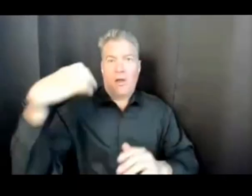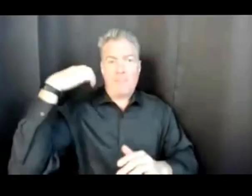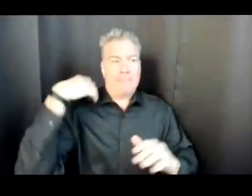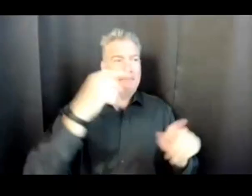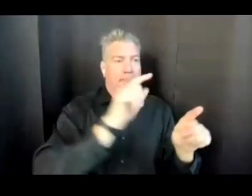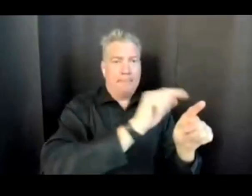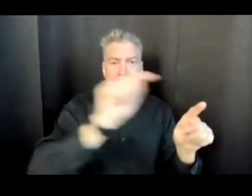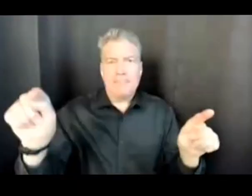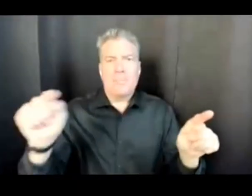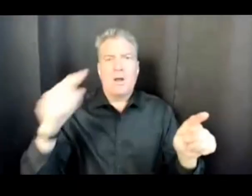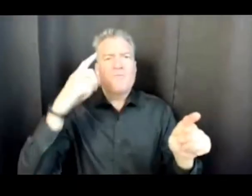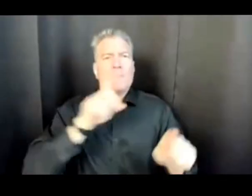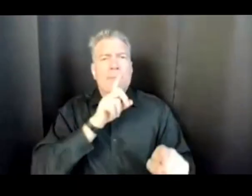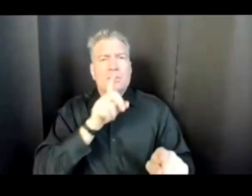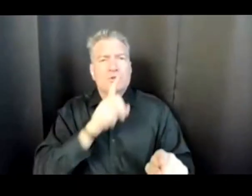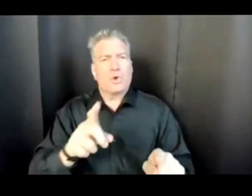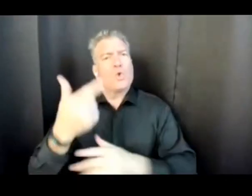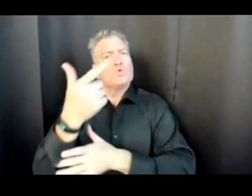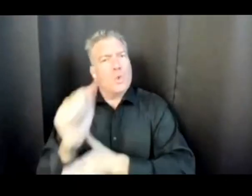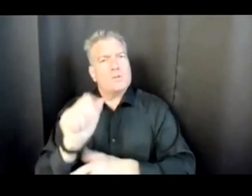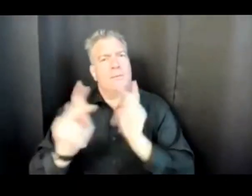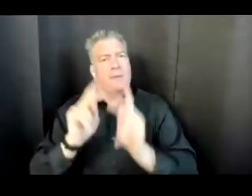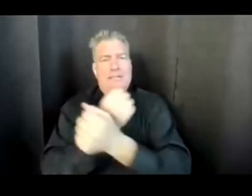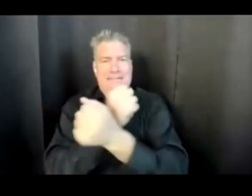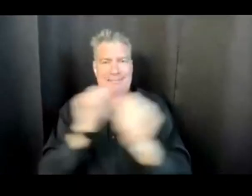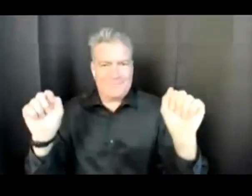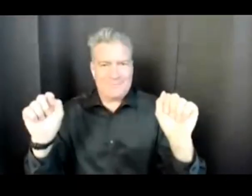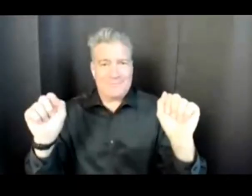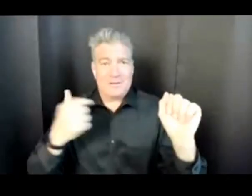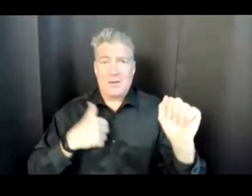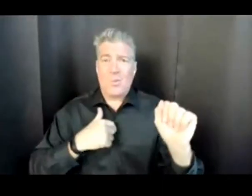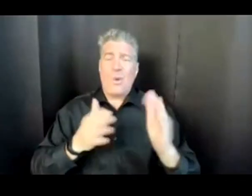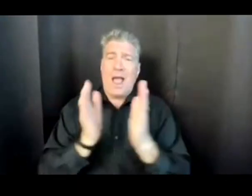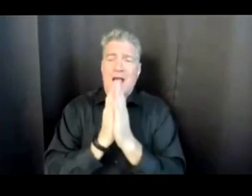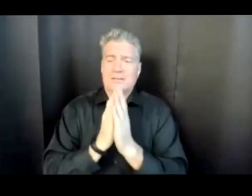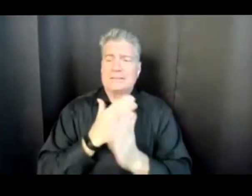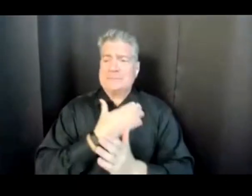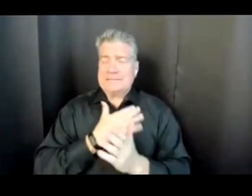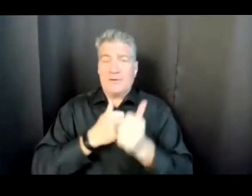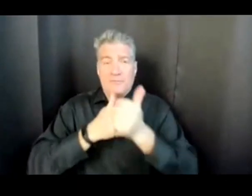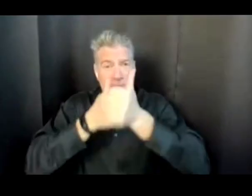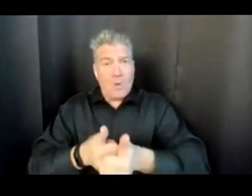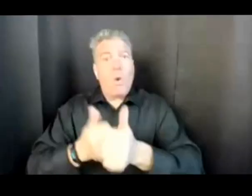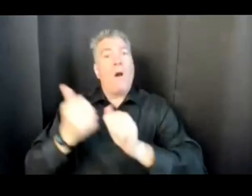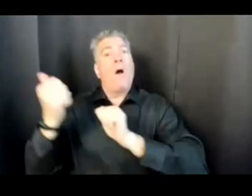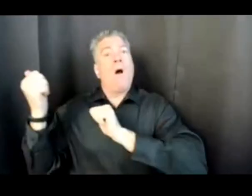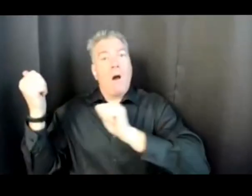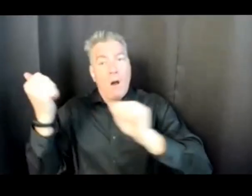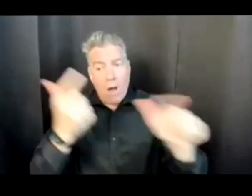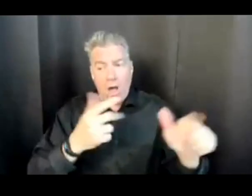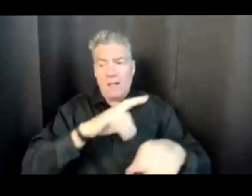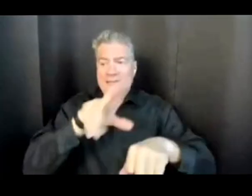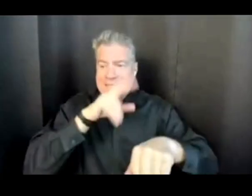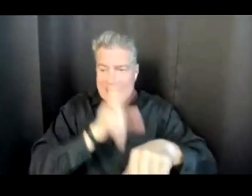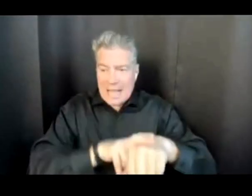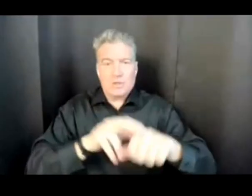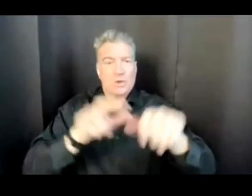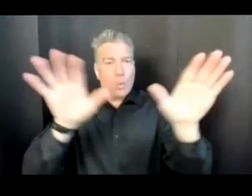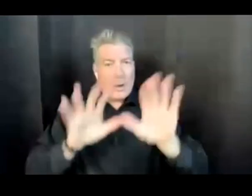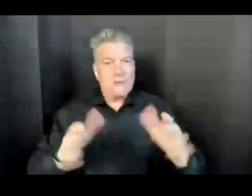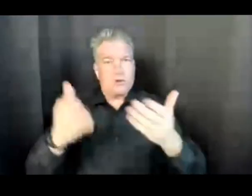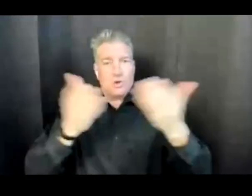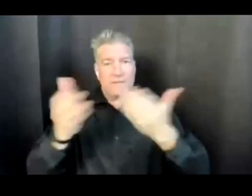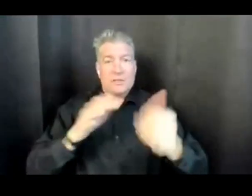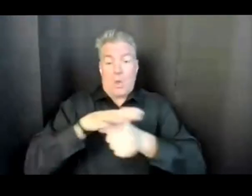safe. We ask that you follow all guidance from your local officials and continue to monitor your local National Weather Service and trusted